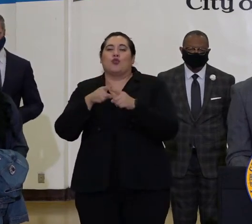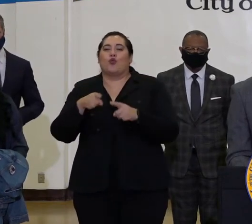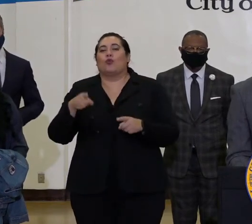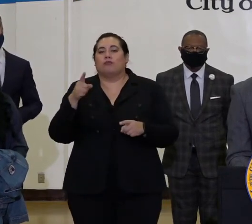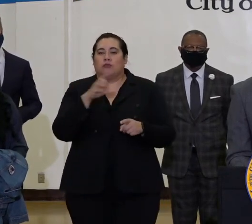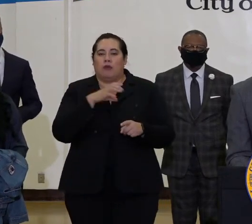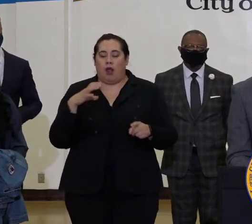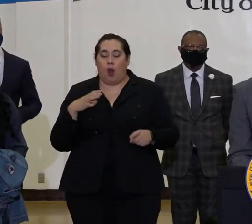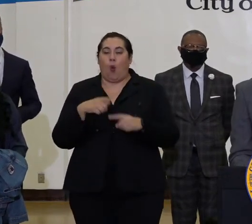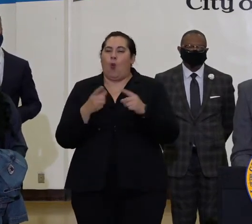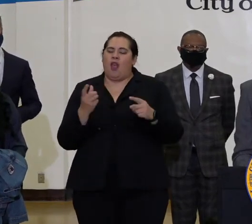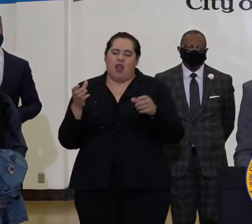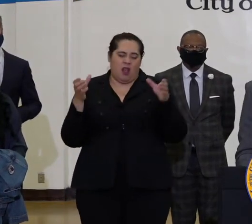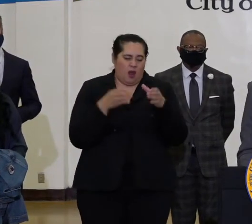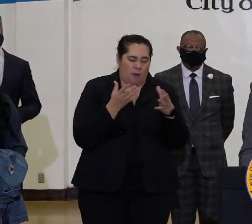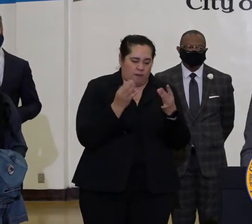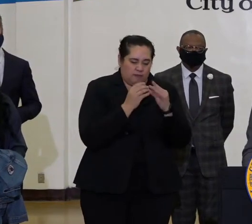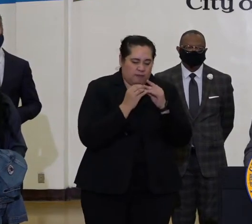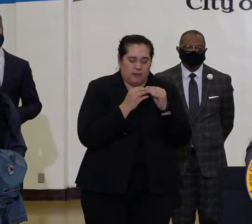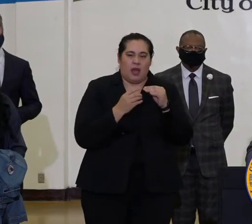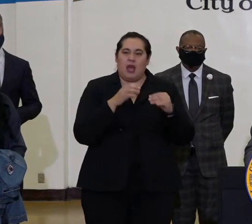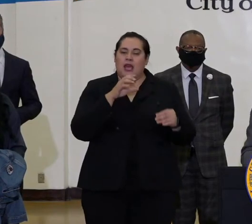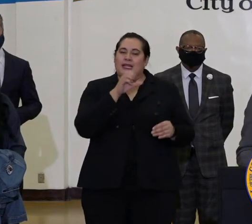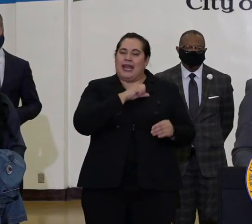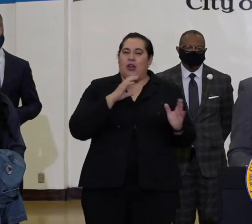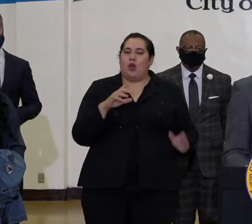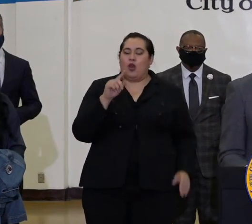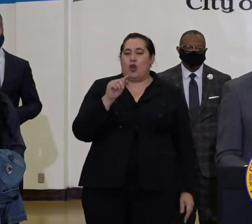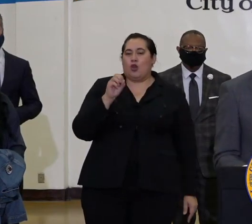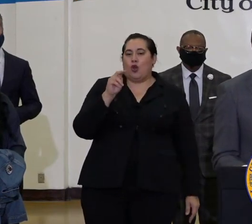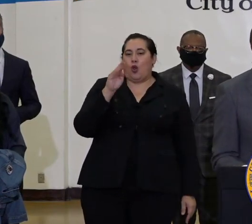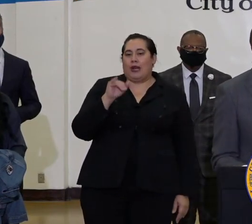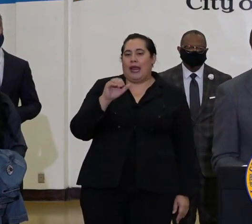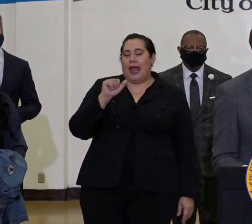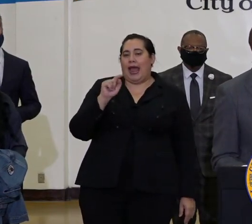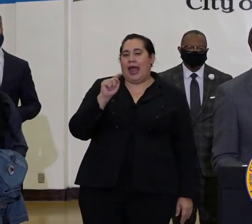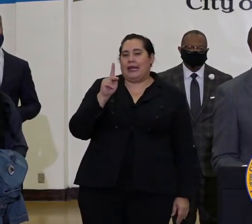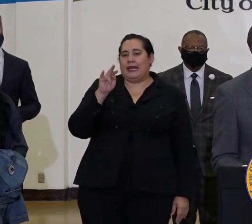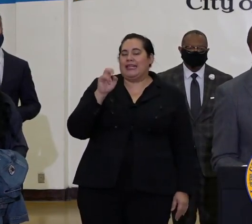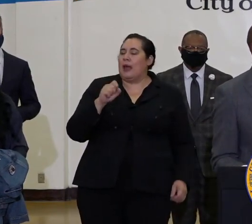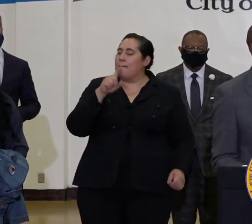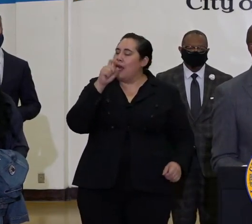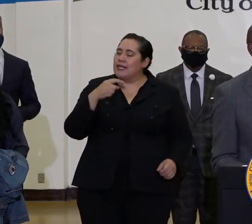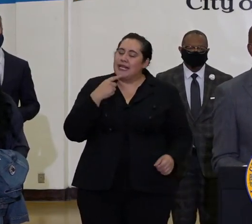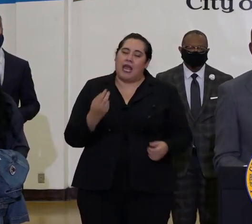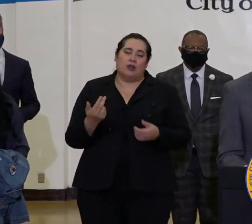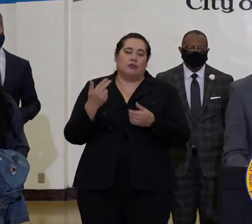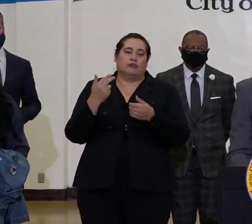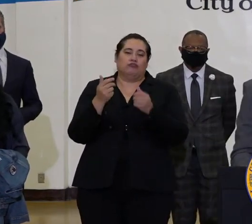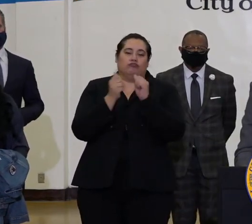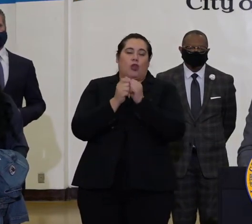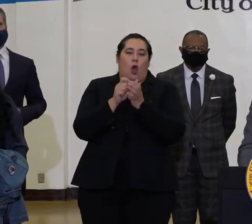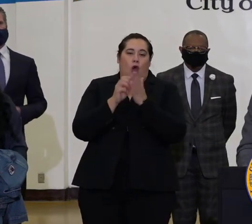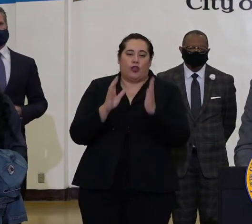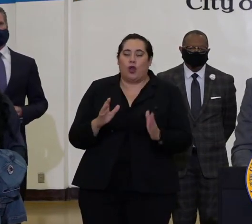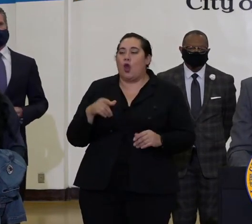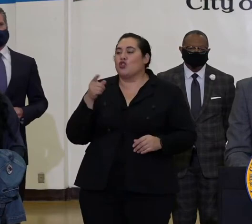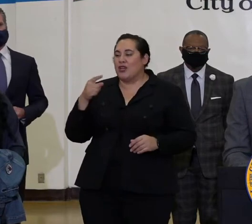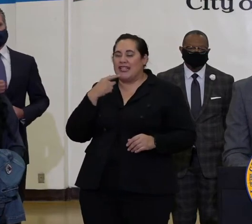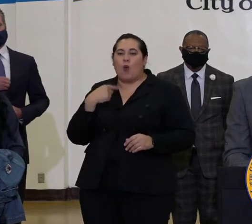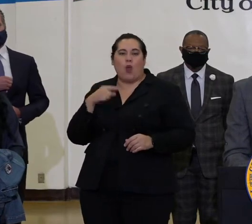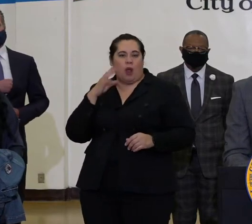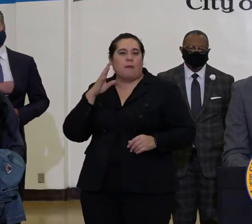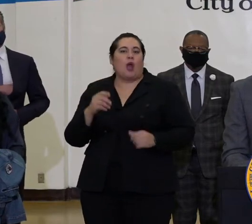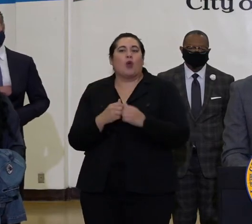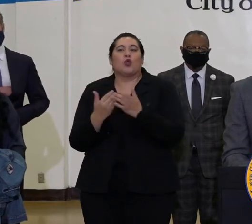back up, the pro tem and I, Senator Toni Atkins, who I have to recognize as the joint author on this legislation, and she said, we're coming